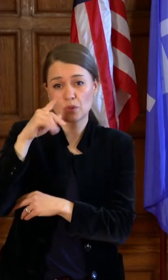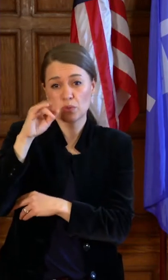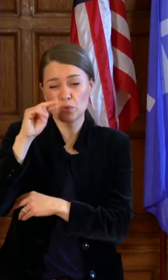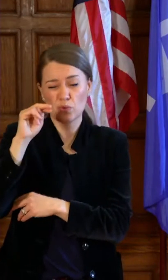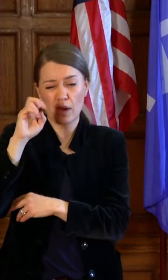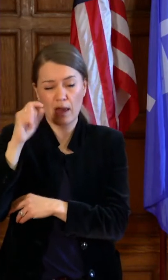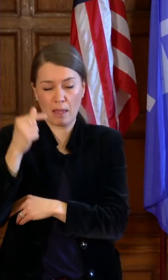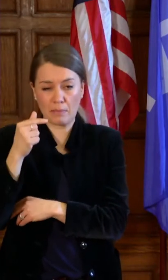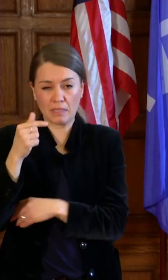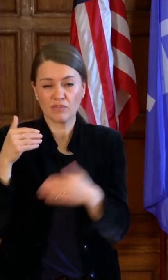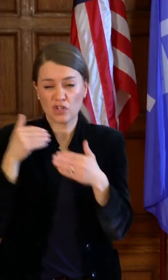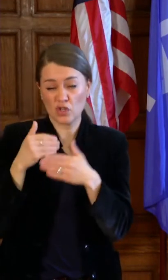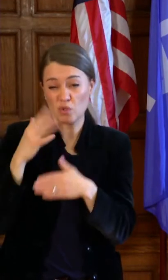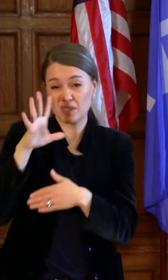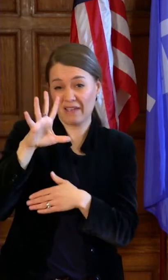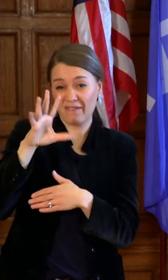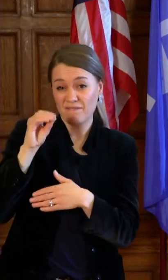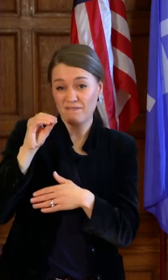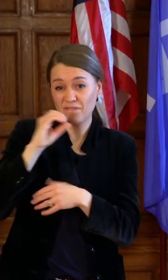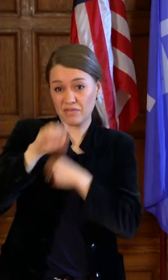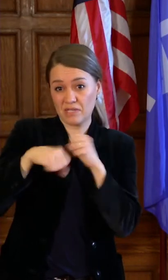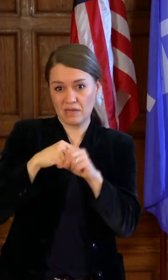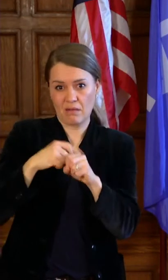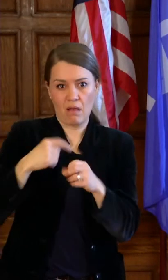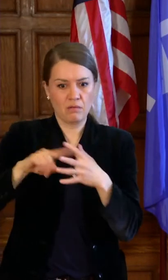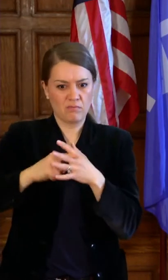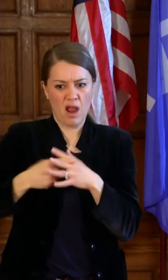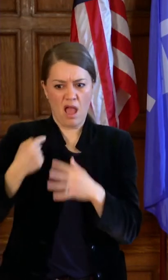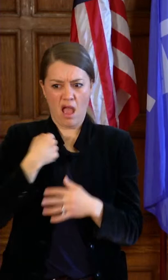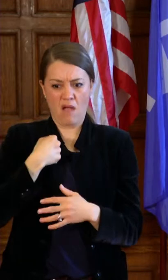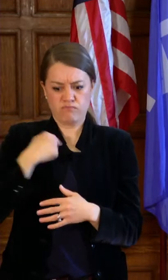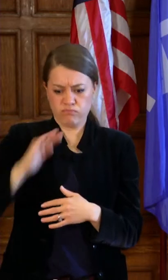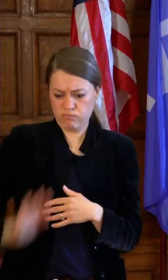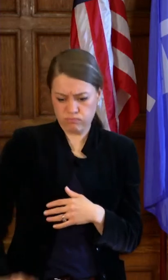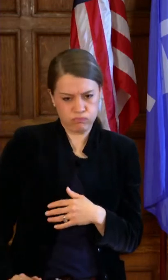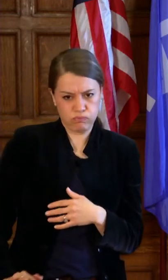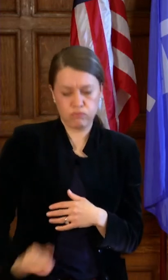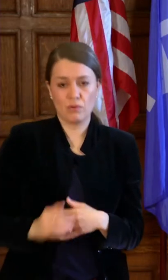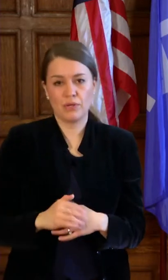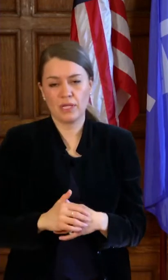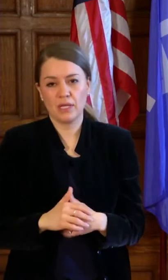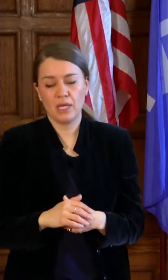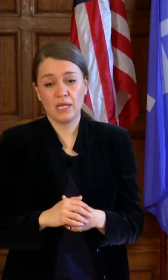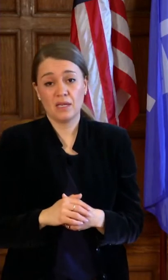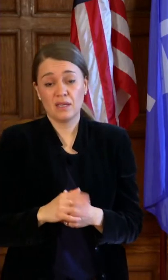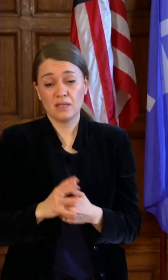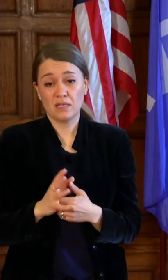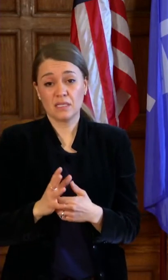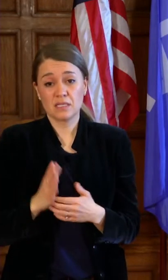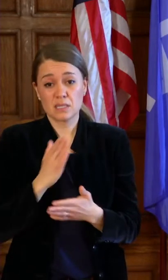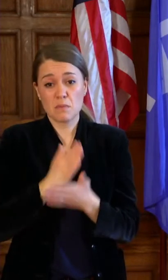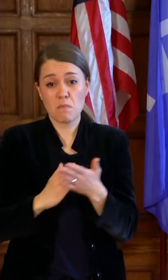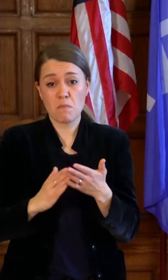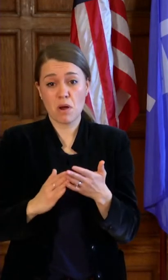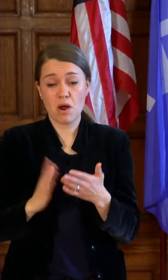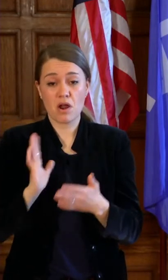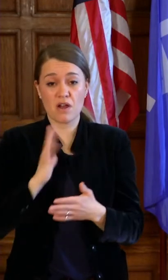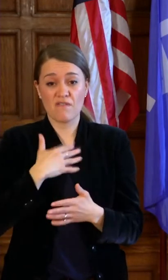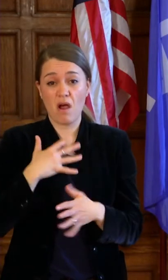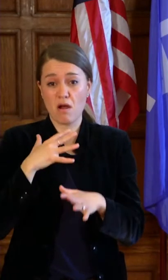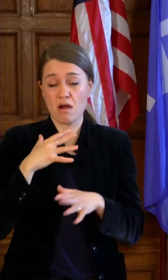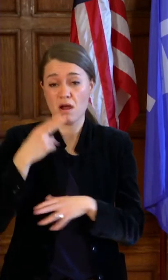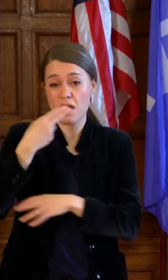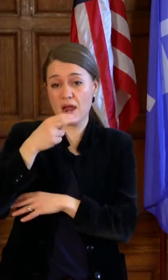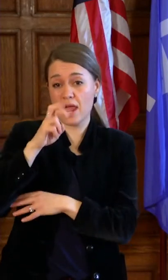50 years. I started when I was just a tot. And again, I think it's a integral part of our heritage and an important tool